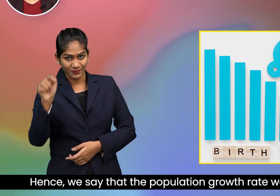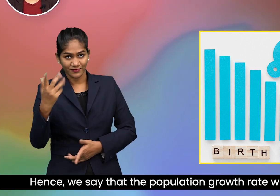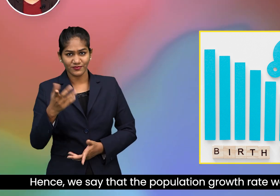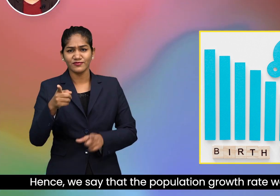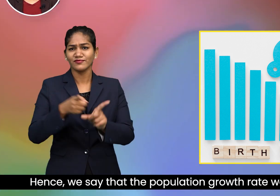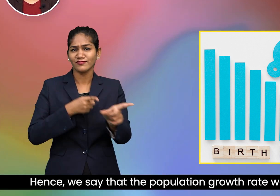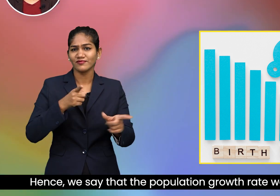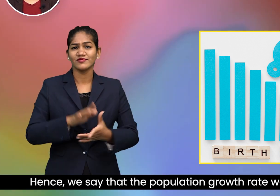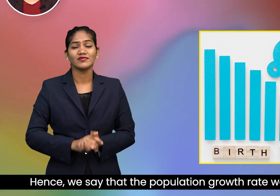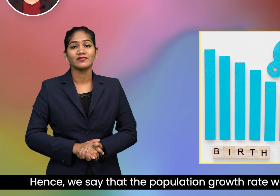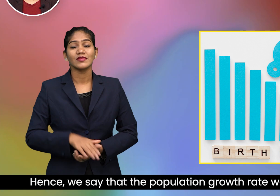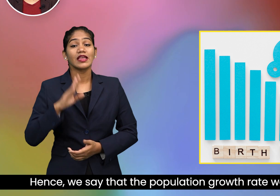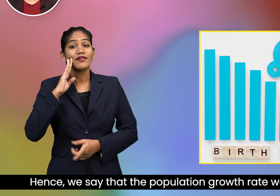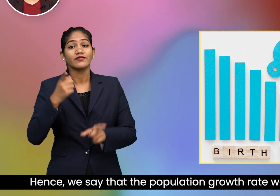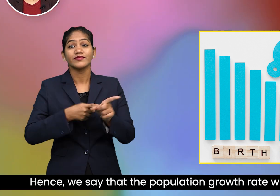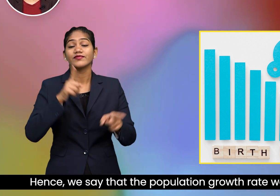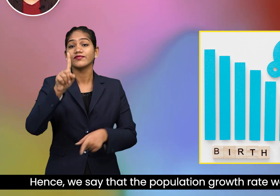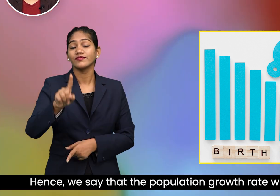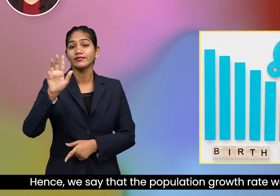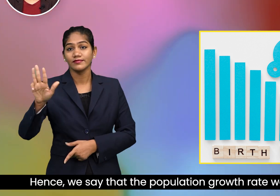1.9% for the year 1992.